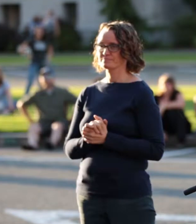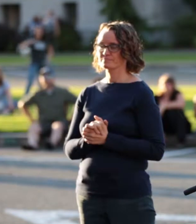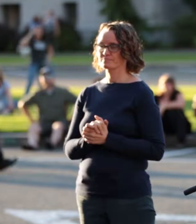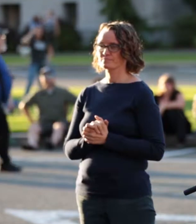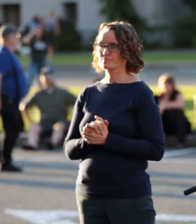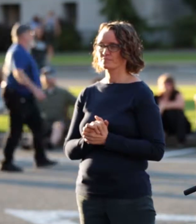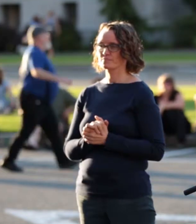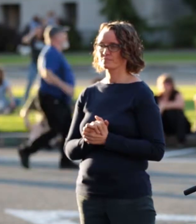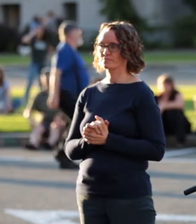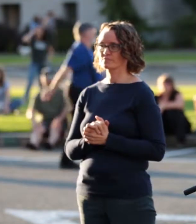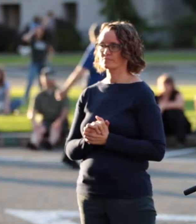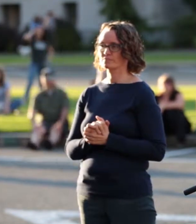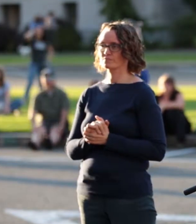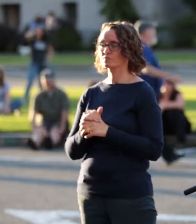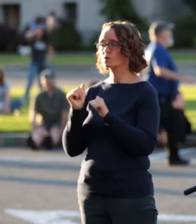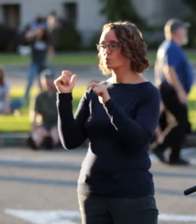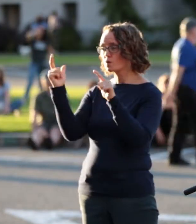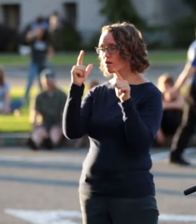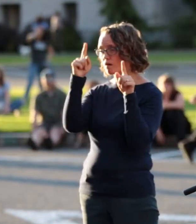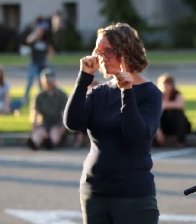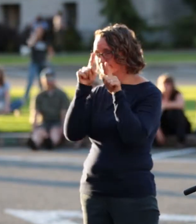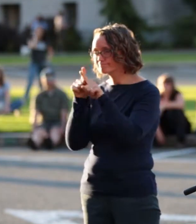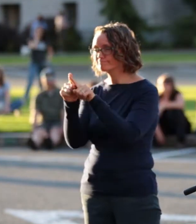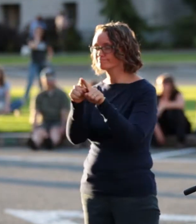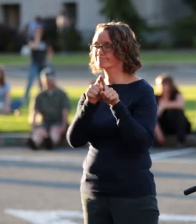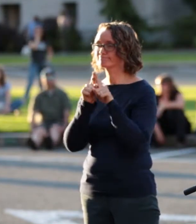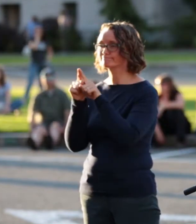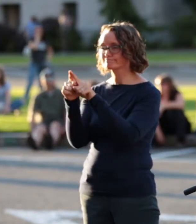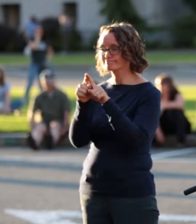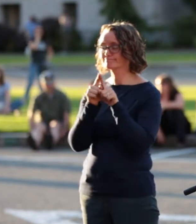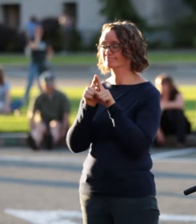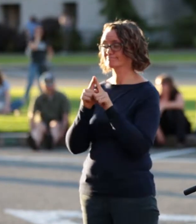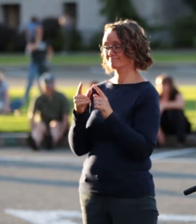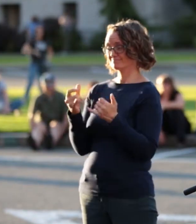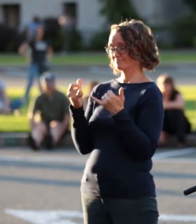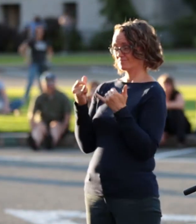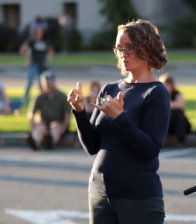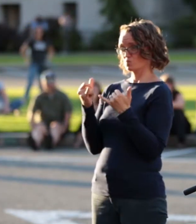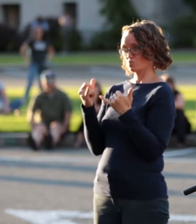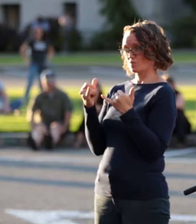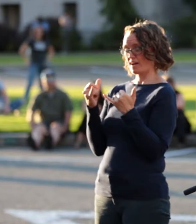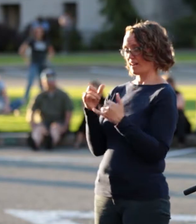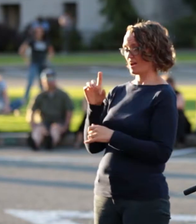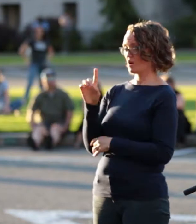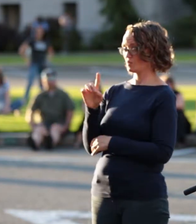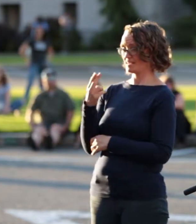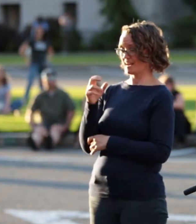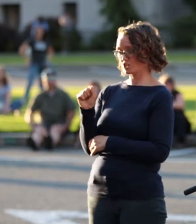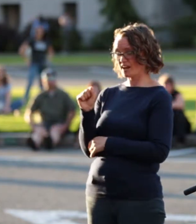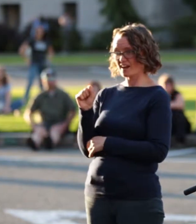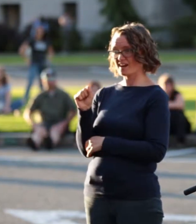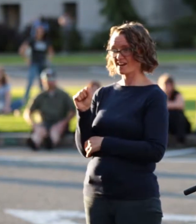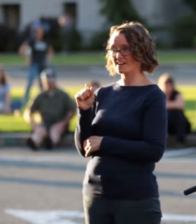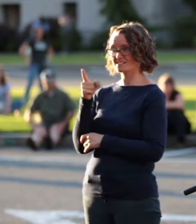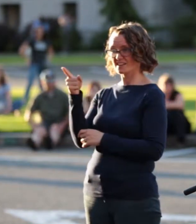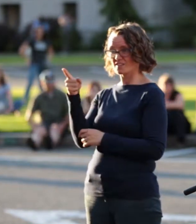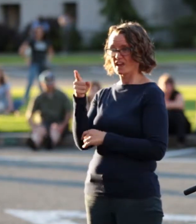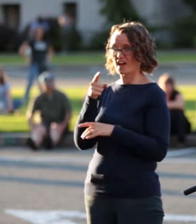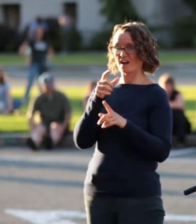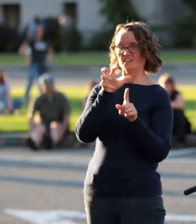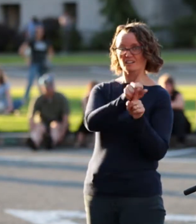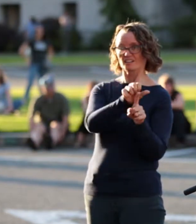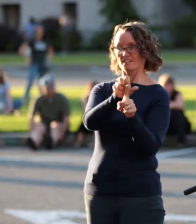We all agree that the immigration enforcement actions currently being undertaken by DHS are not humane or even